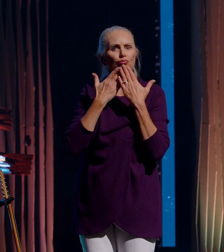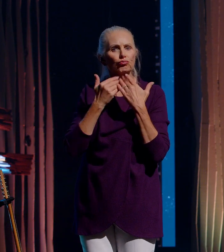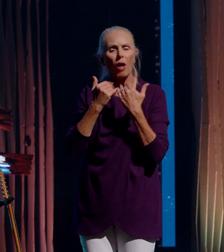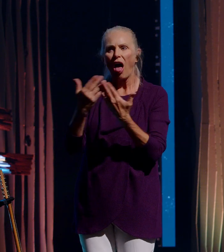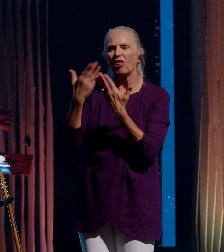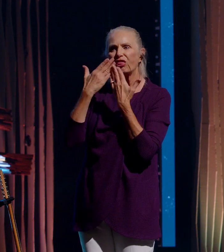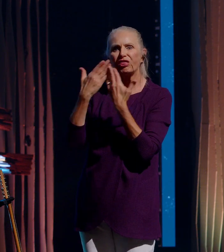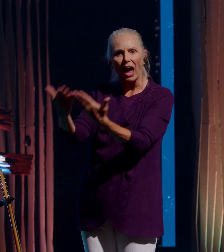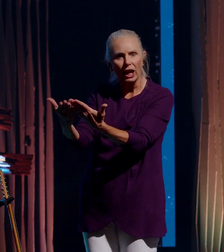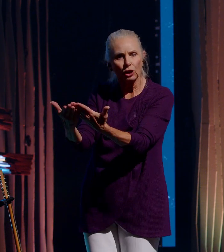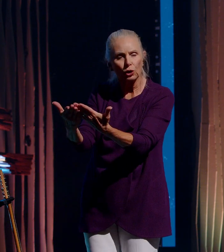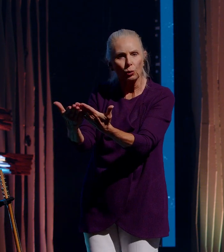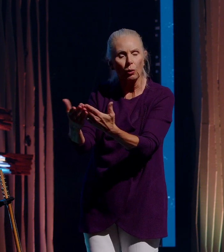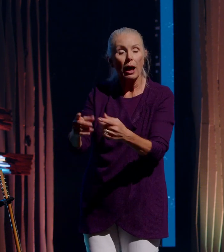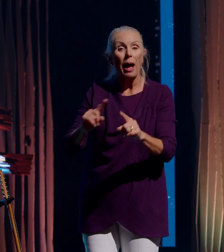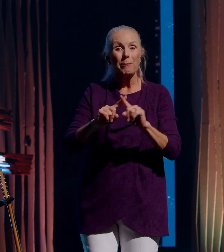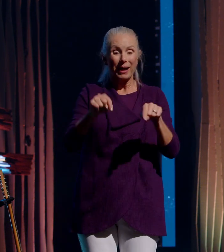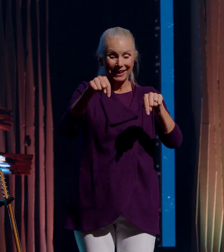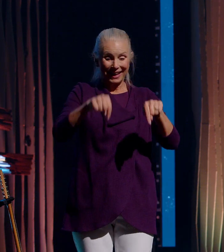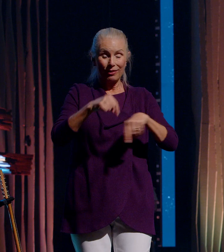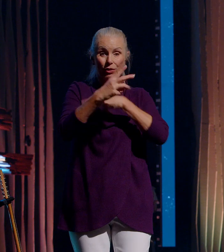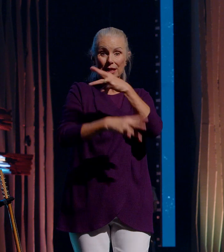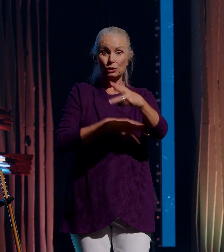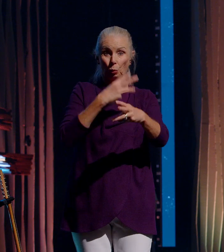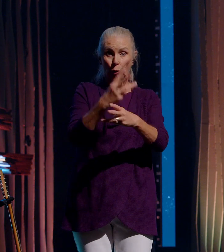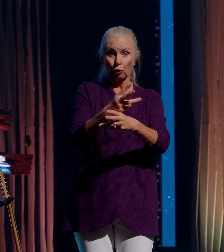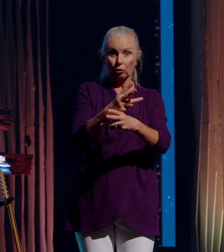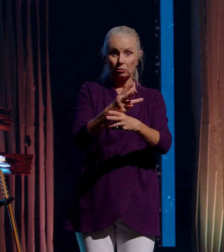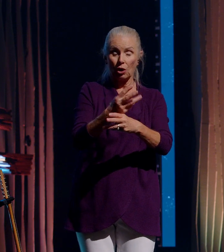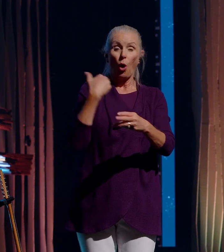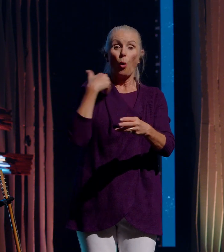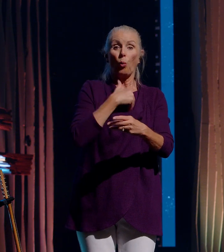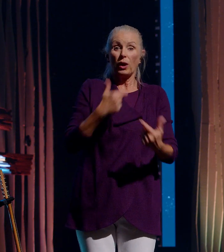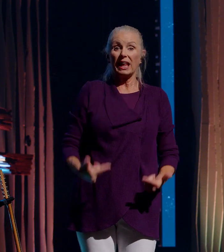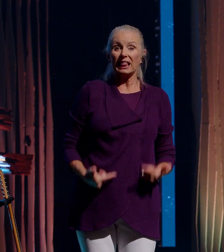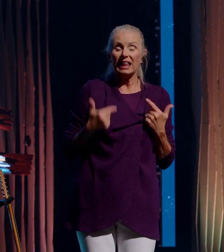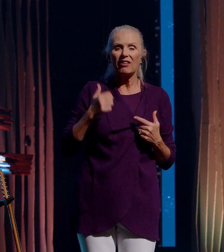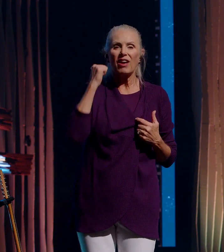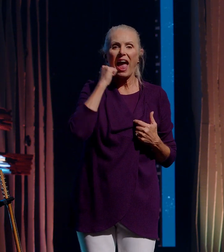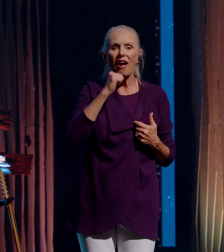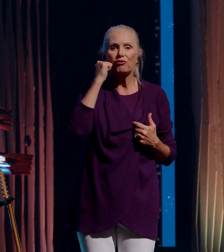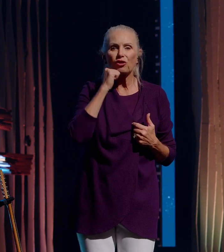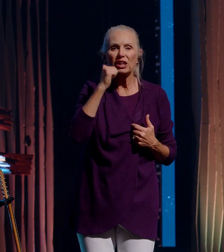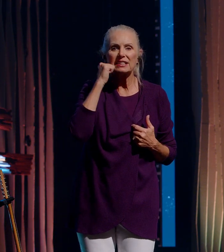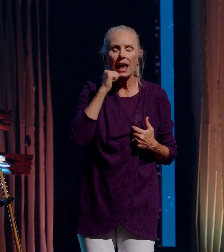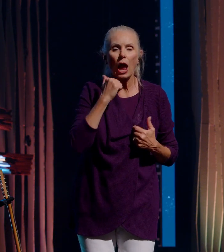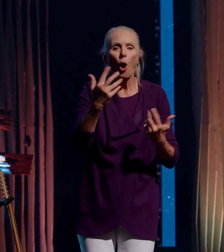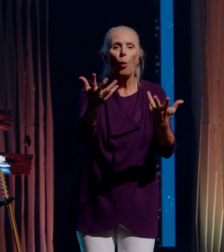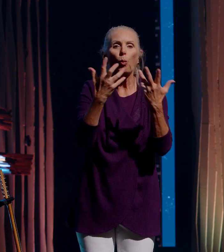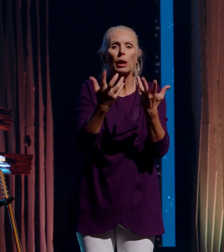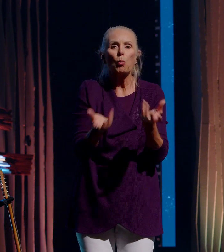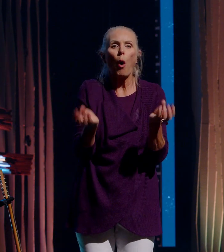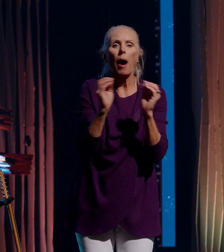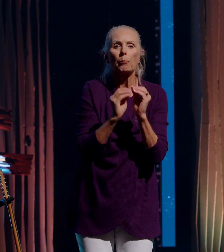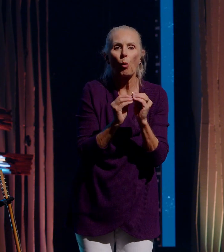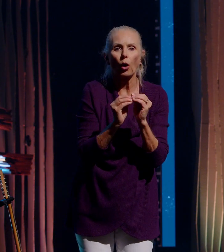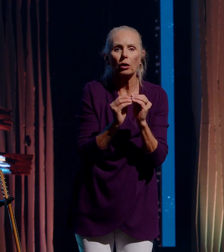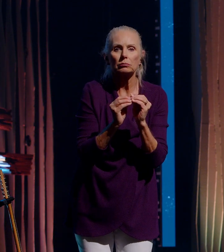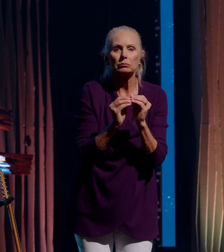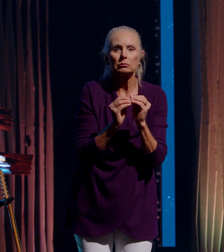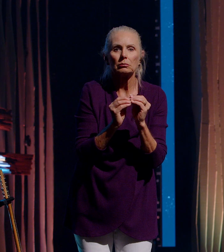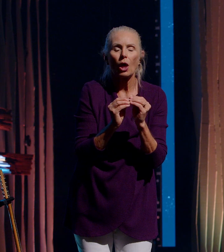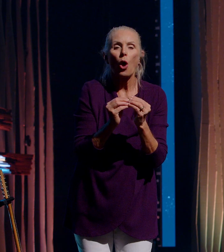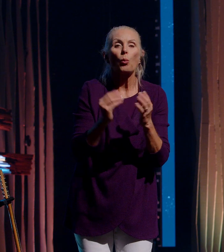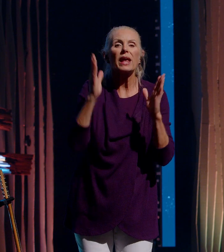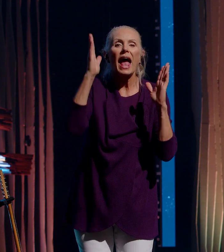this world of more and want that we live in, when we think of essential character traits that someone should